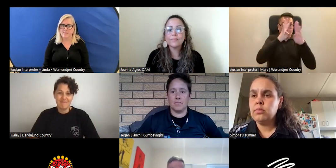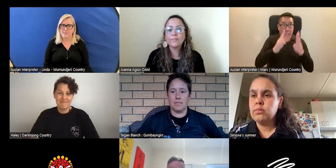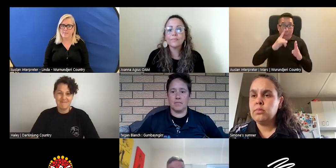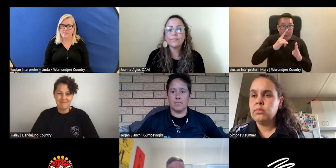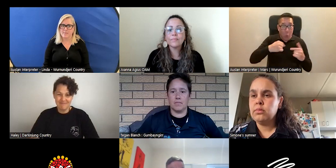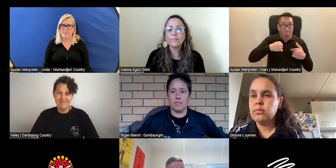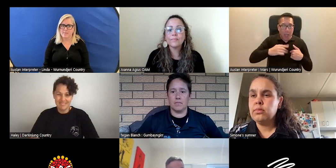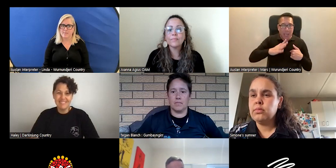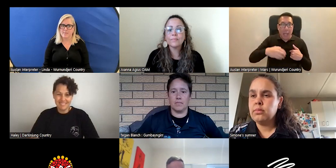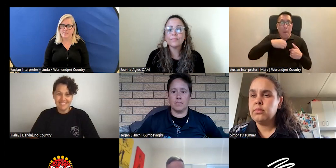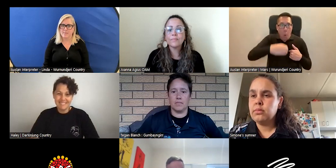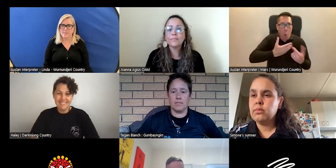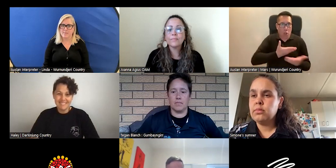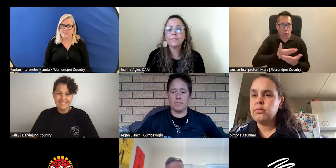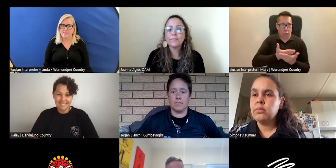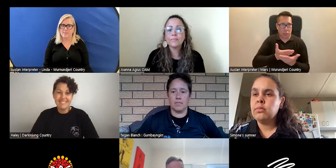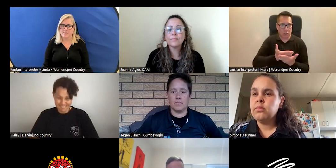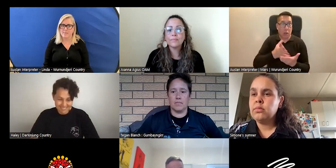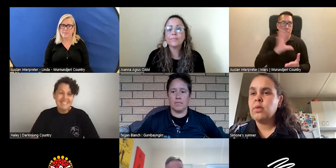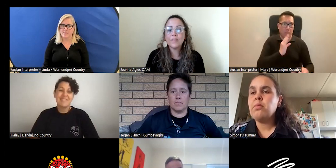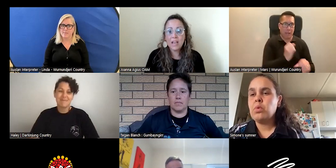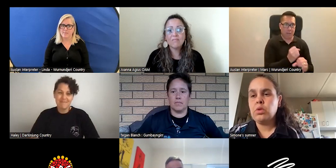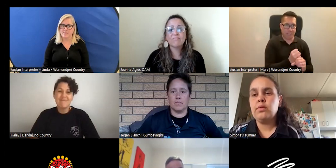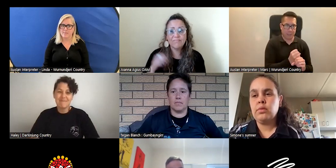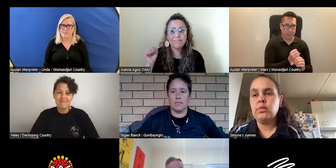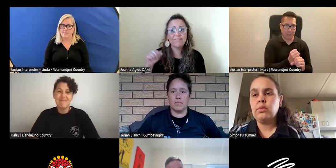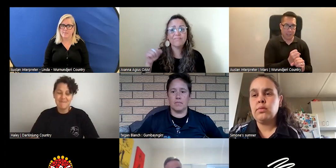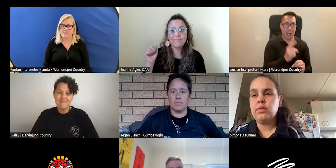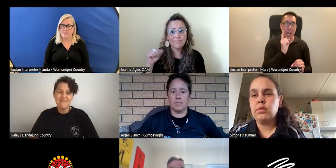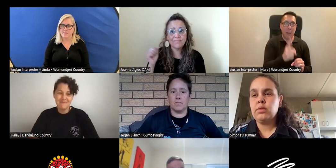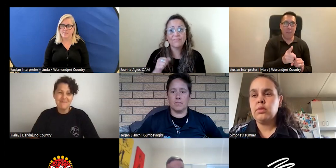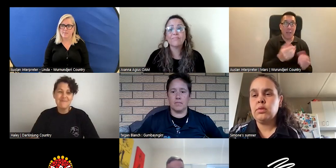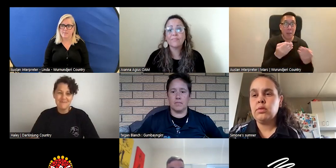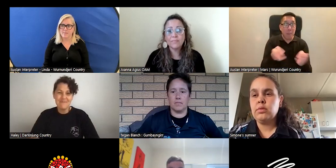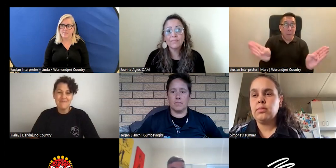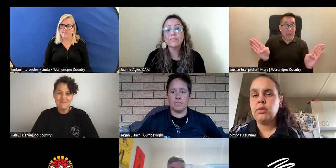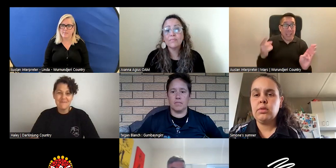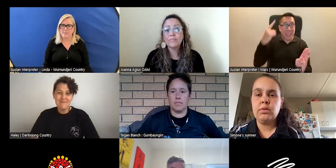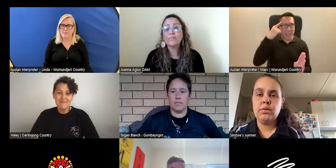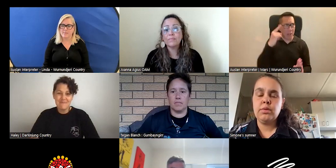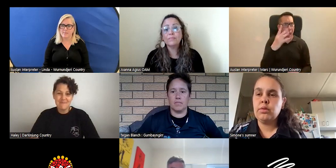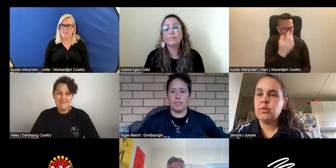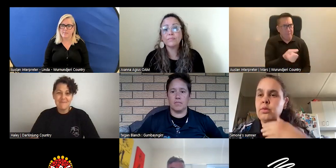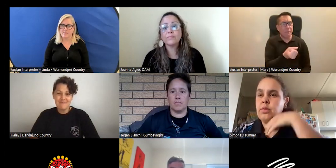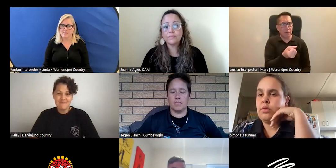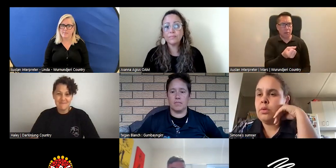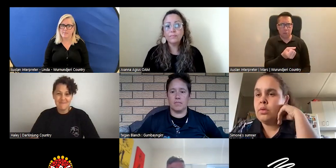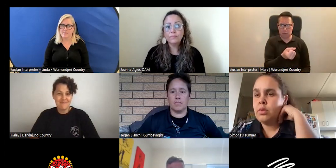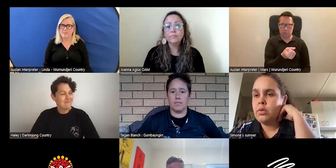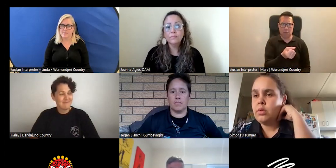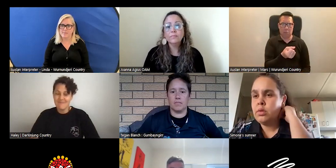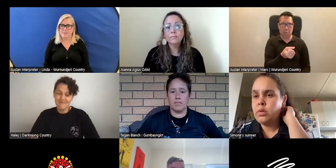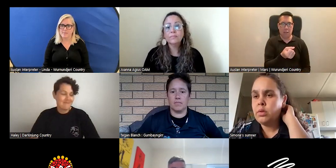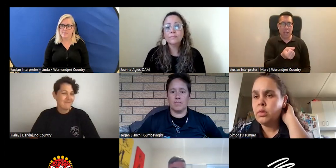need more consultation with the government. But you know, the public think that they already do that, and they already measure